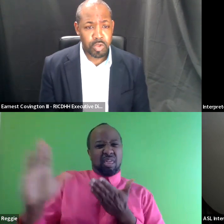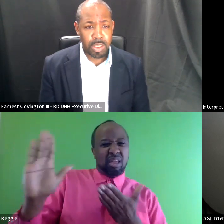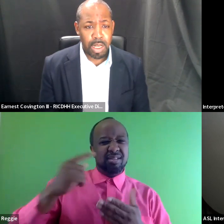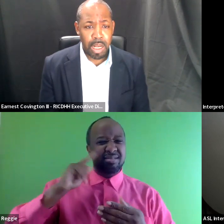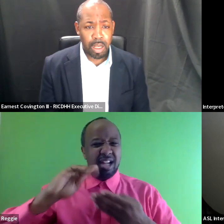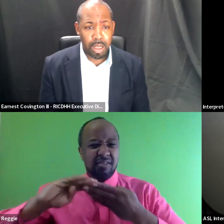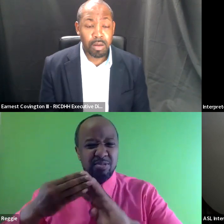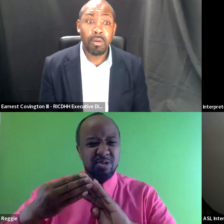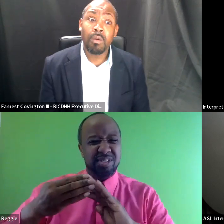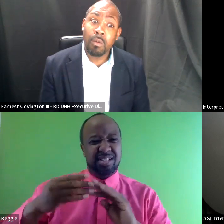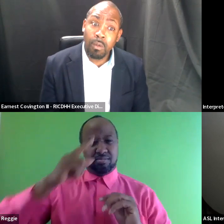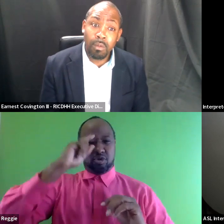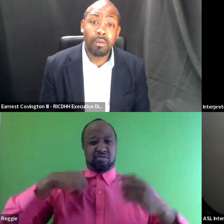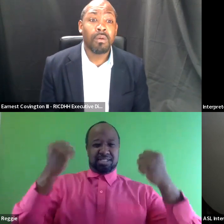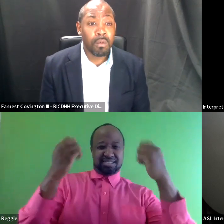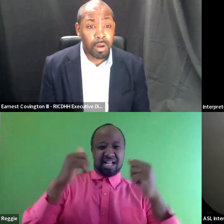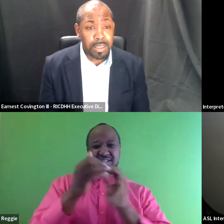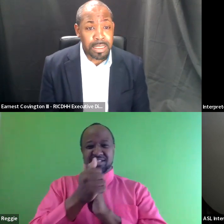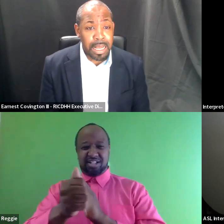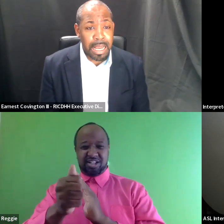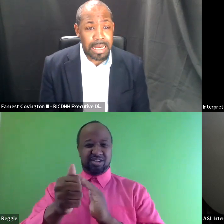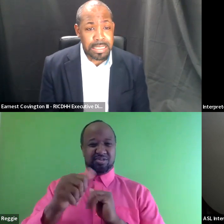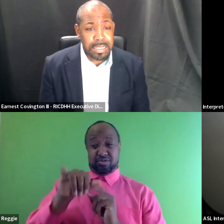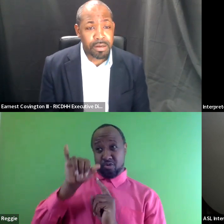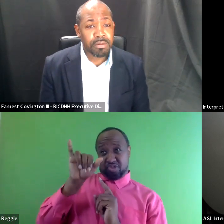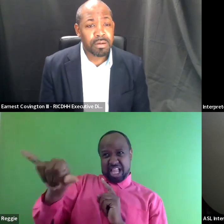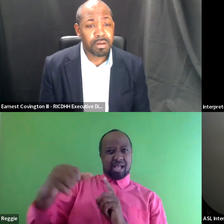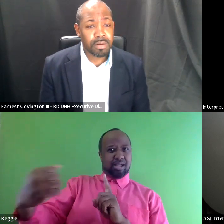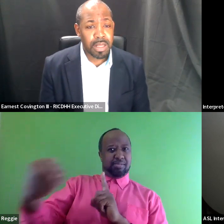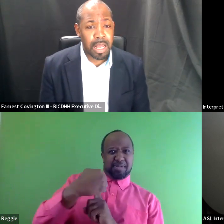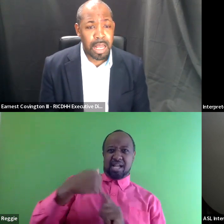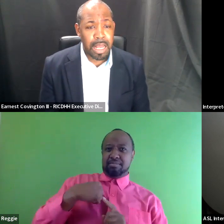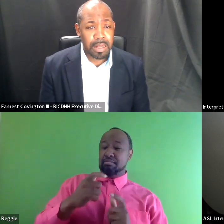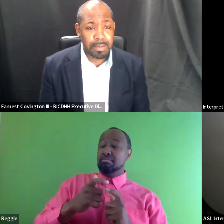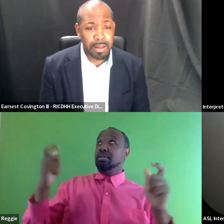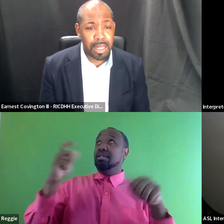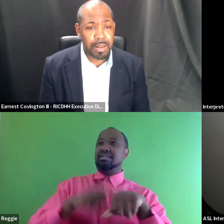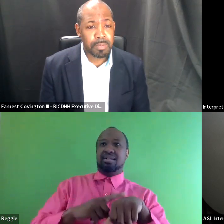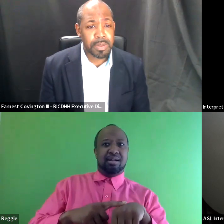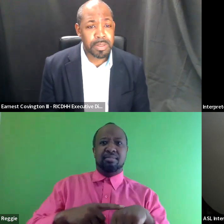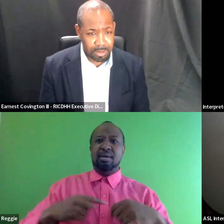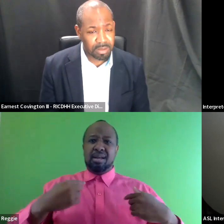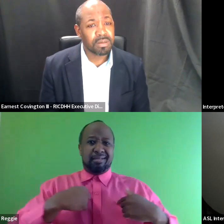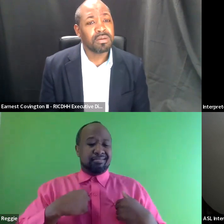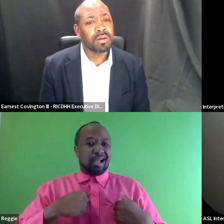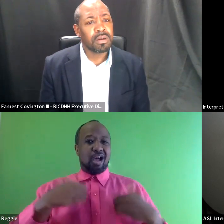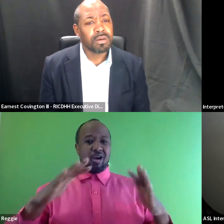into adulthood where I'm seeing being, expelled, if you will, or not part of the larger deaf community and feeling